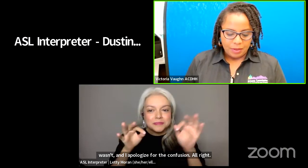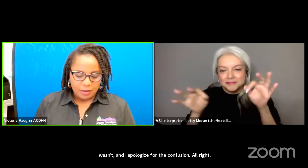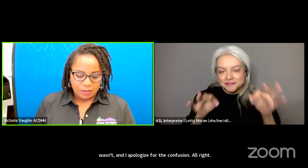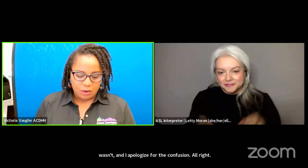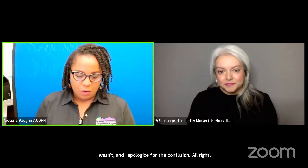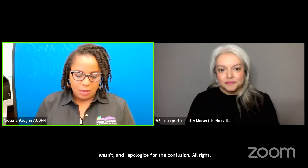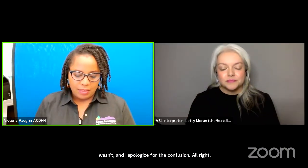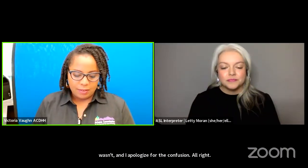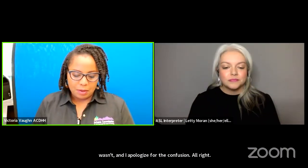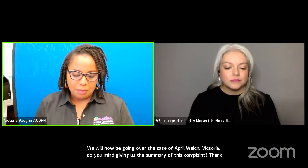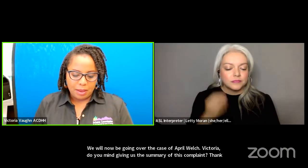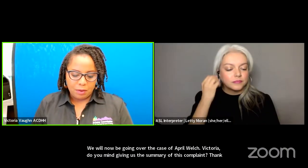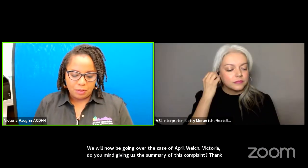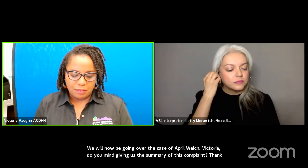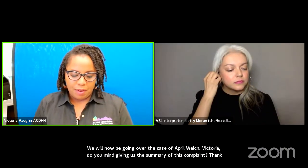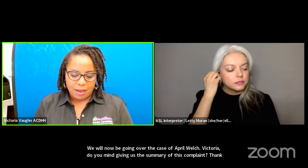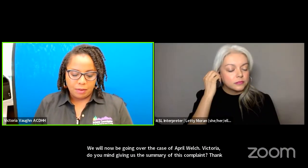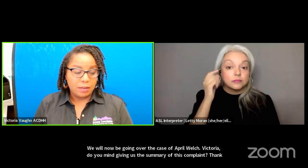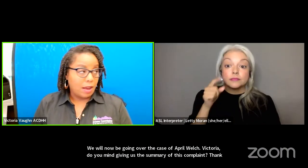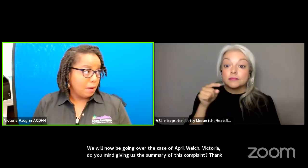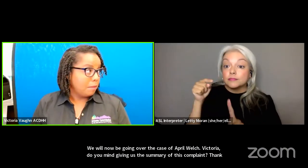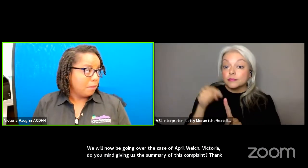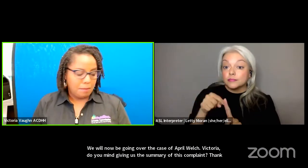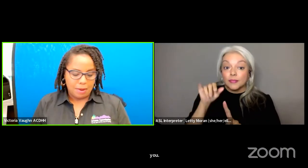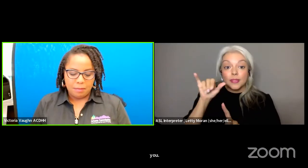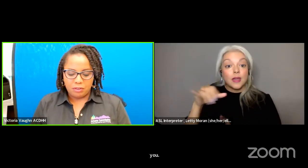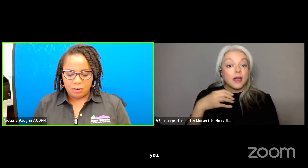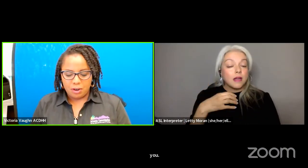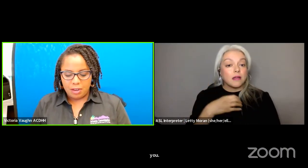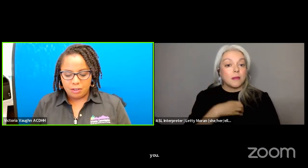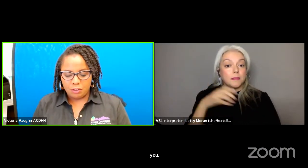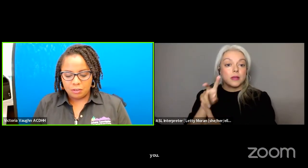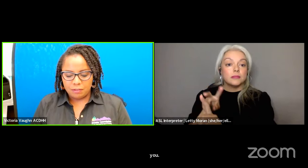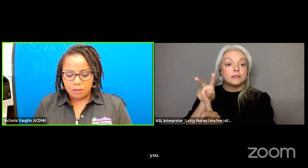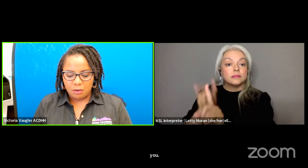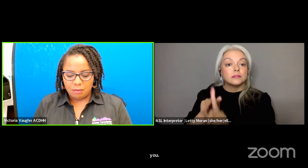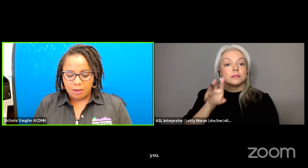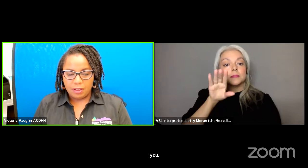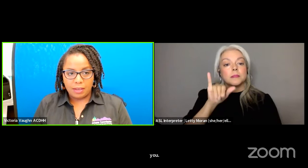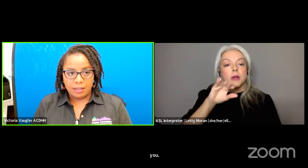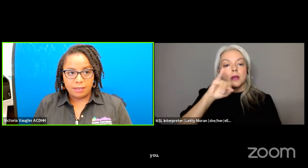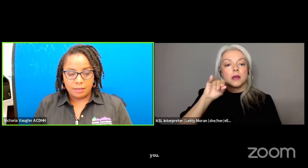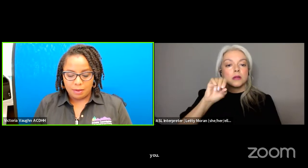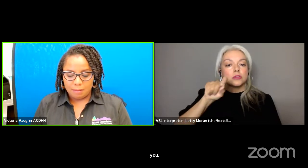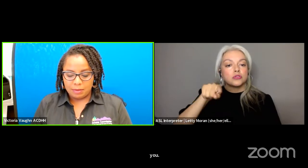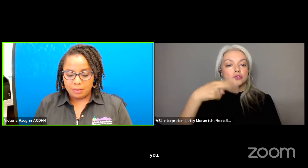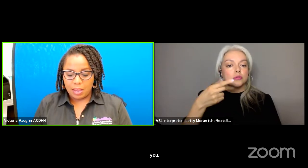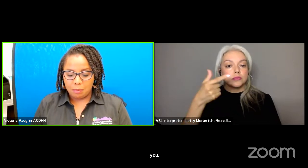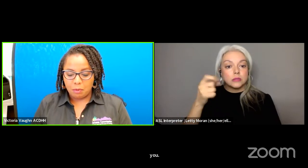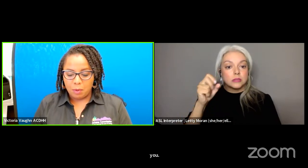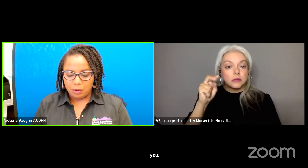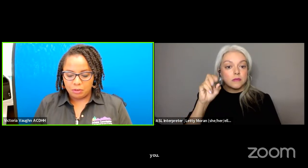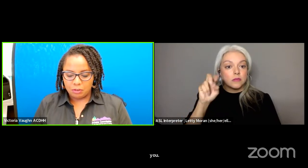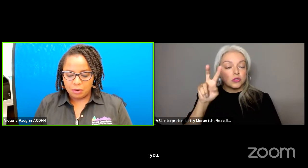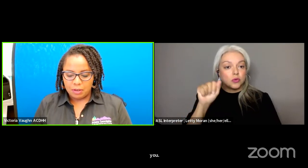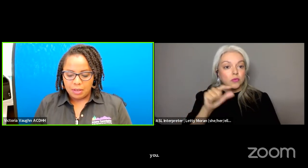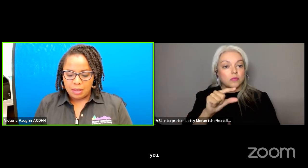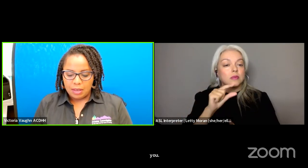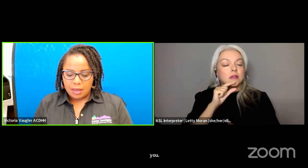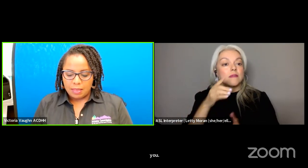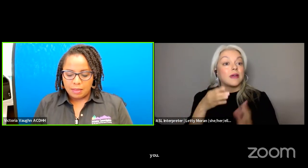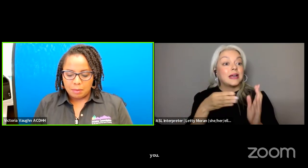Okay. So this complaint was filed by Mr. Joseph Genova against Mrs. April